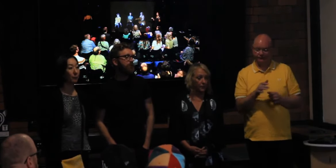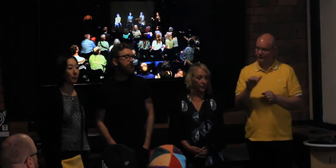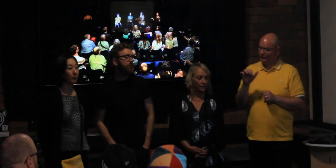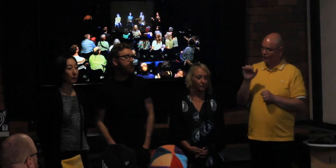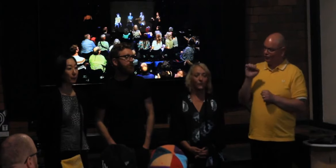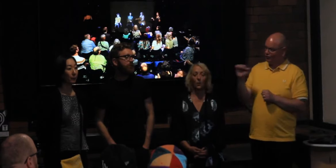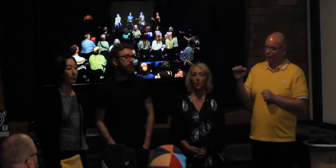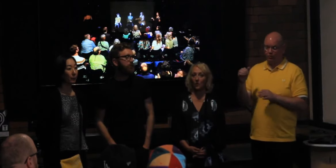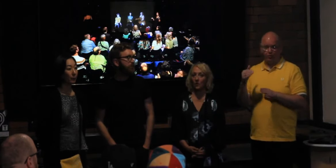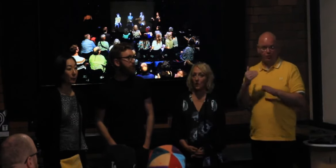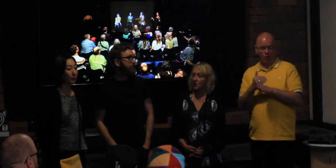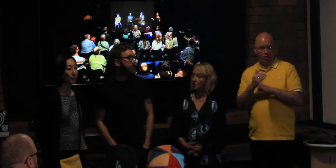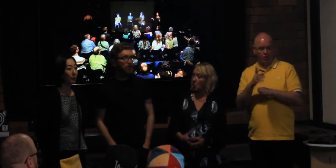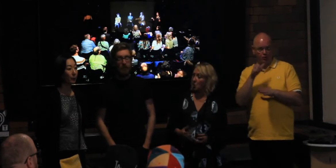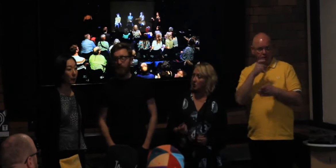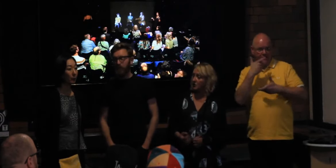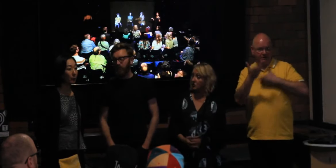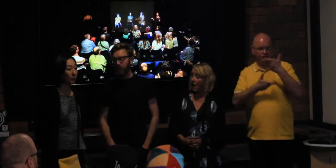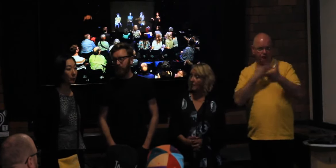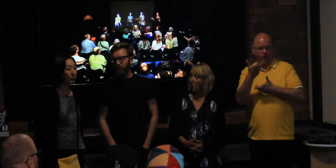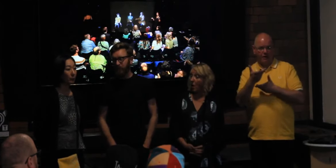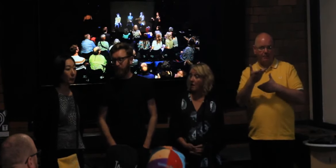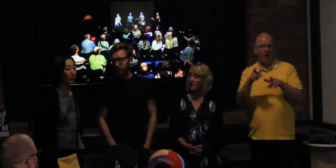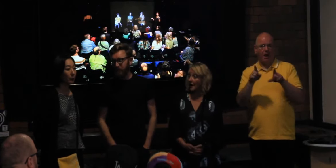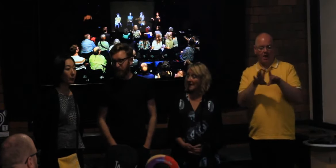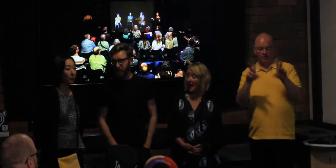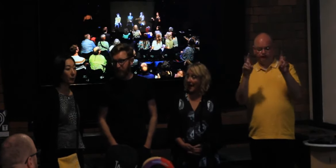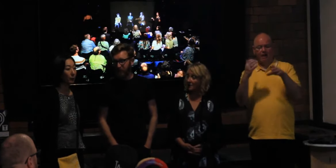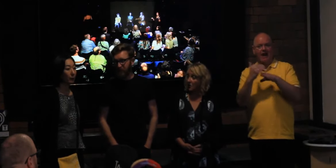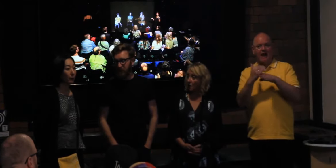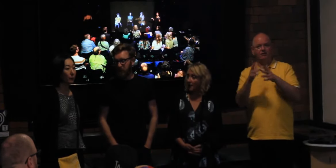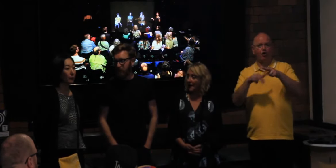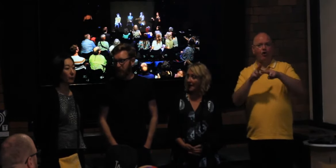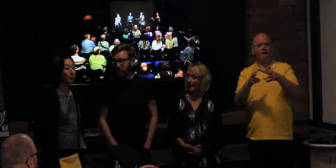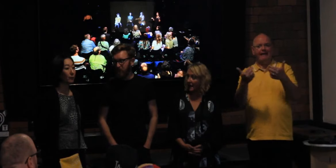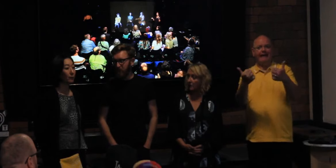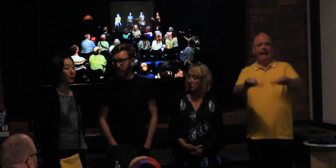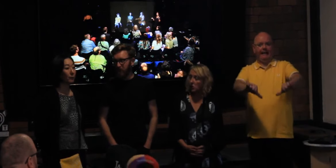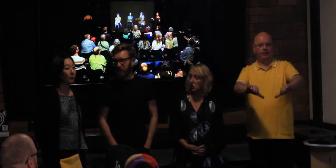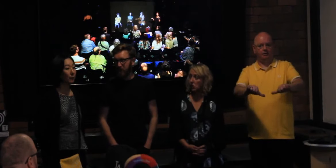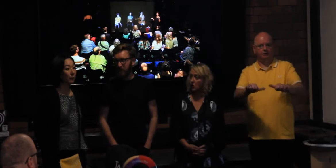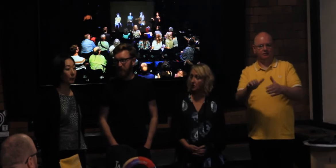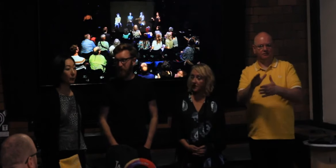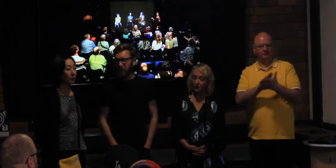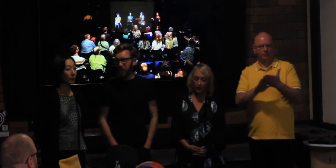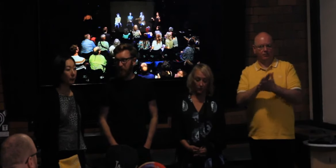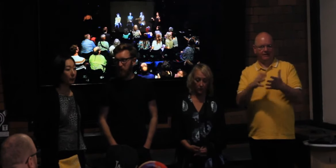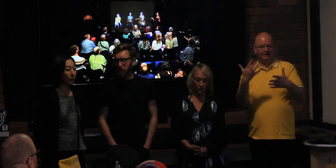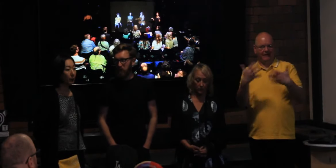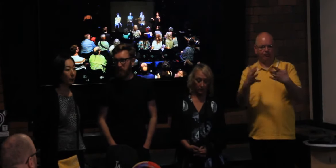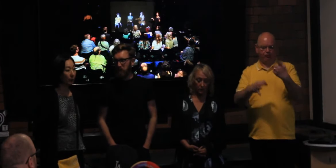of healing? So would you describe your work as an act of healing?